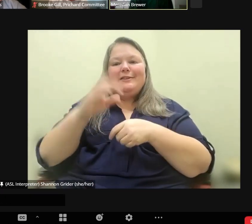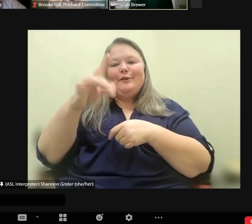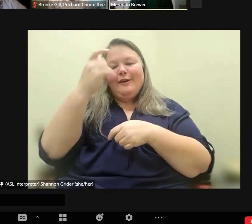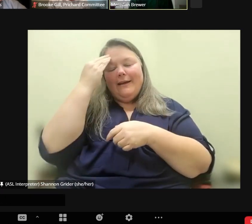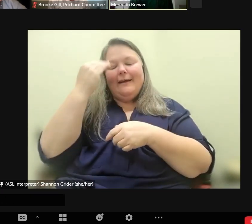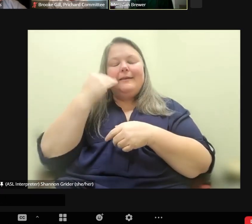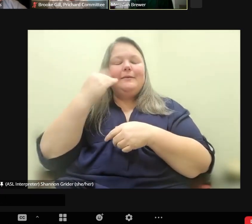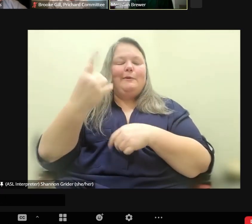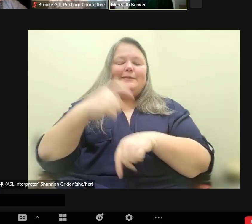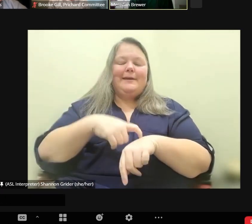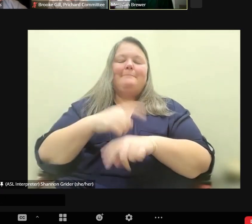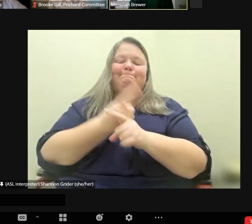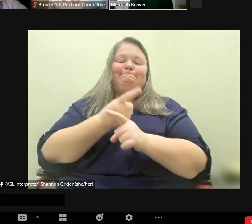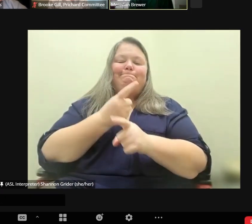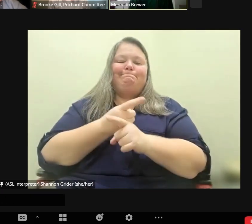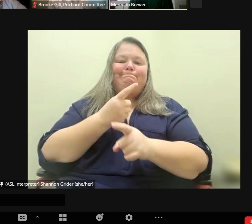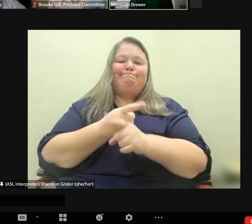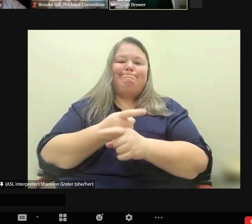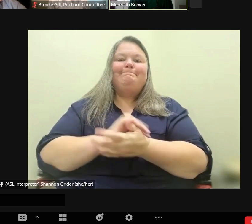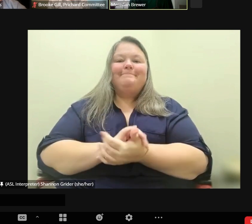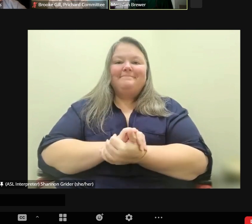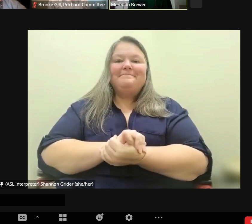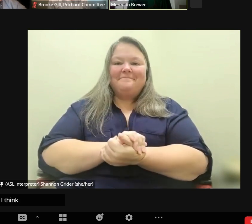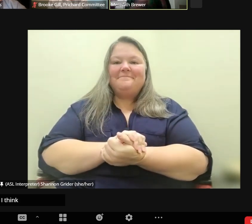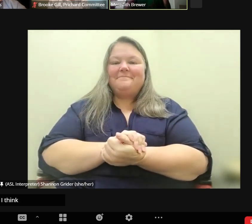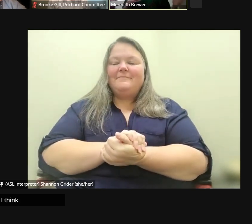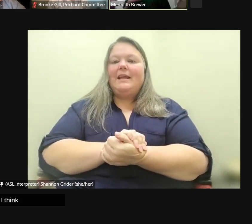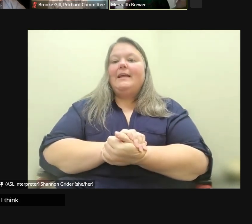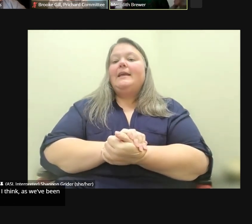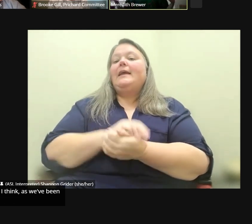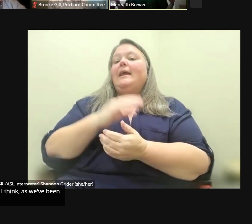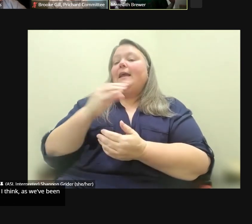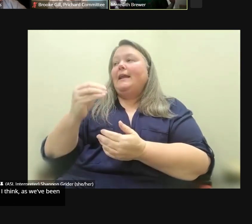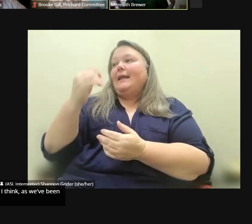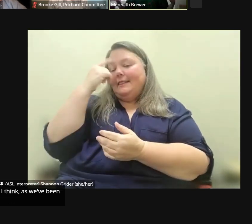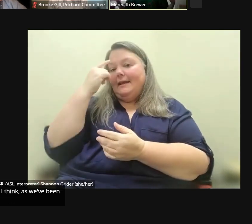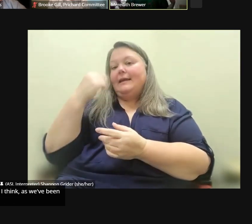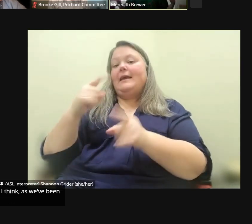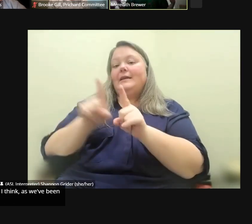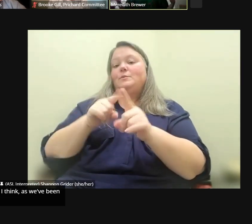right. And I think as we've been talking about it in